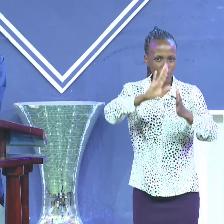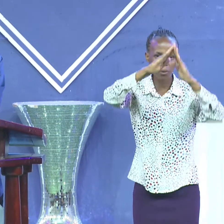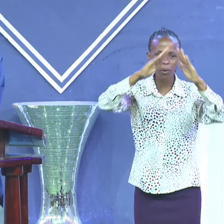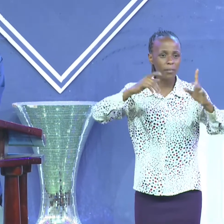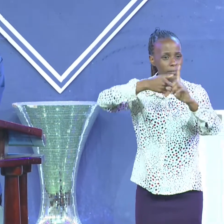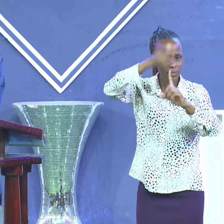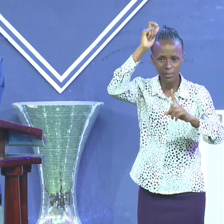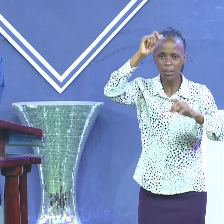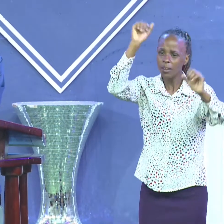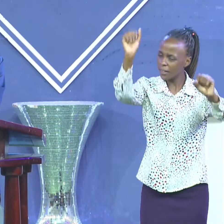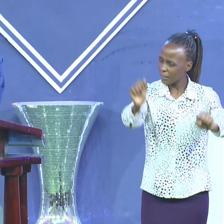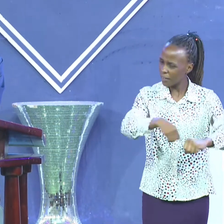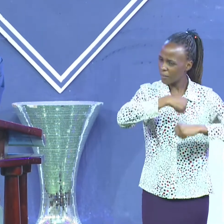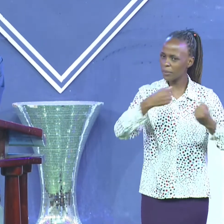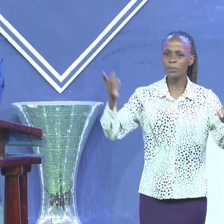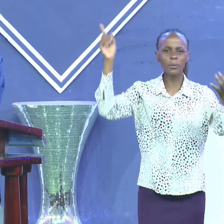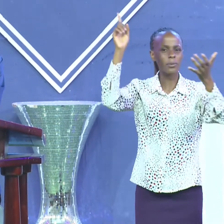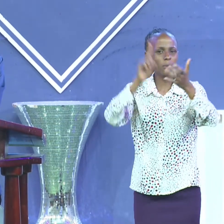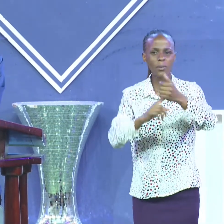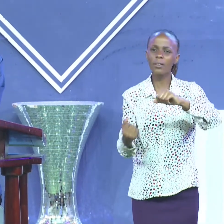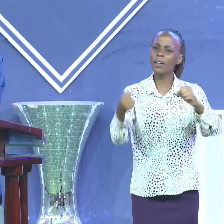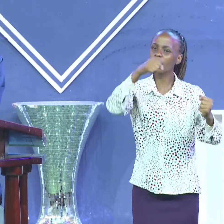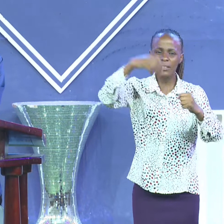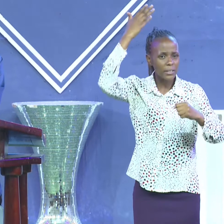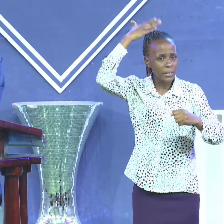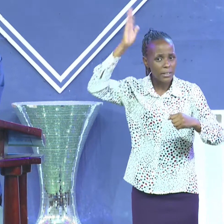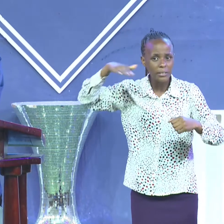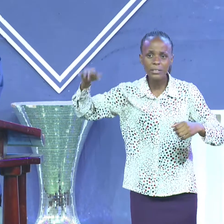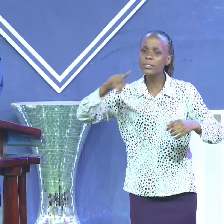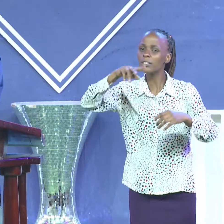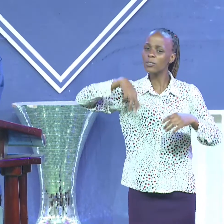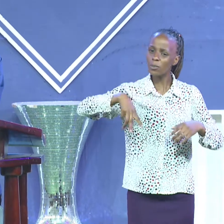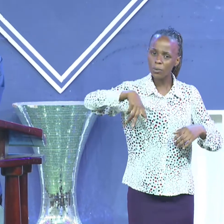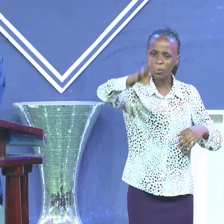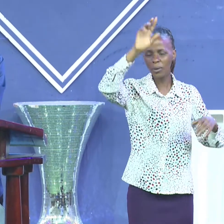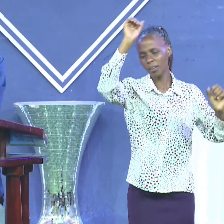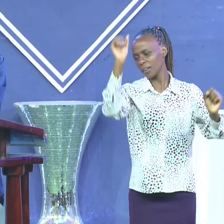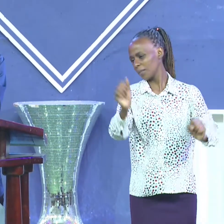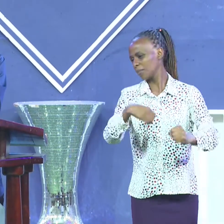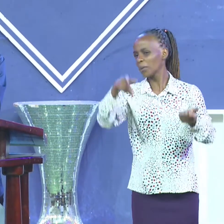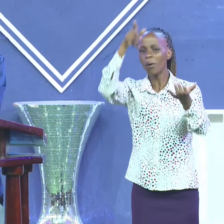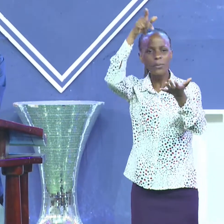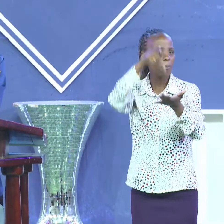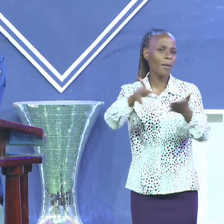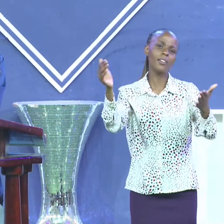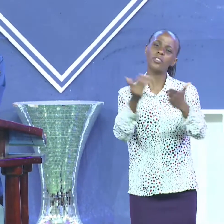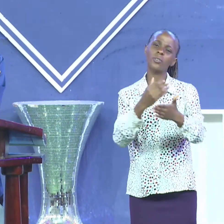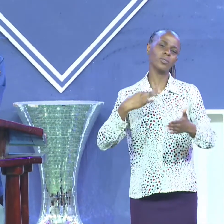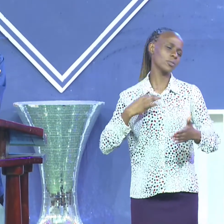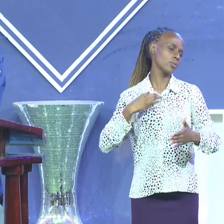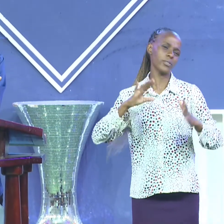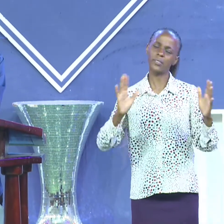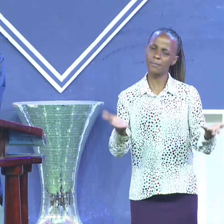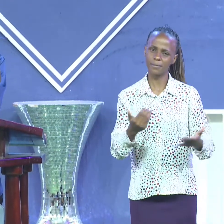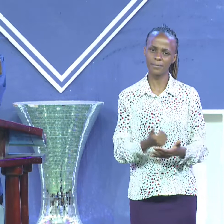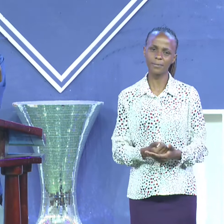pay your own rent. You cannot board a taxi, you walk on foot. How can you buy a